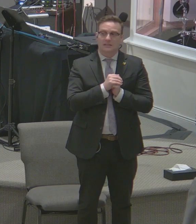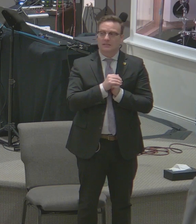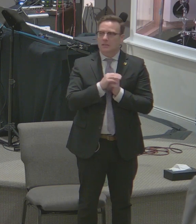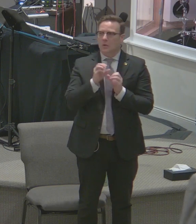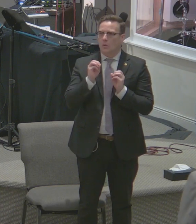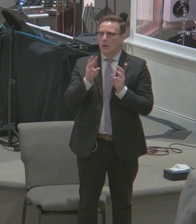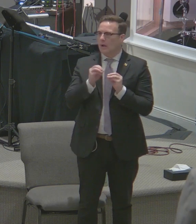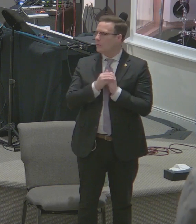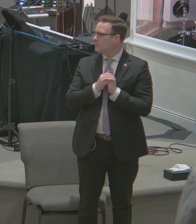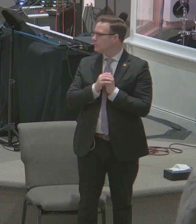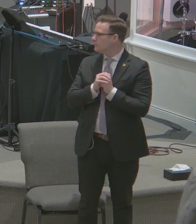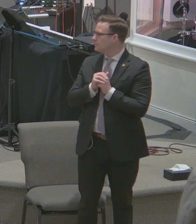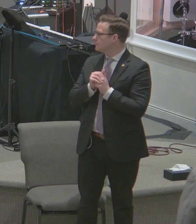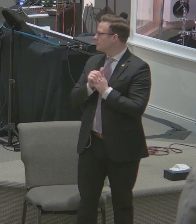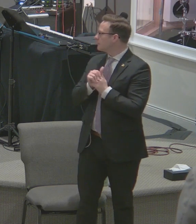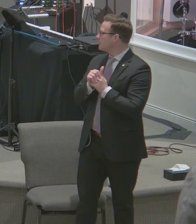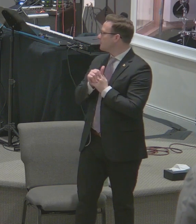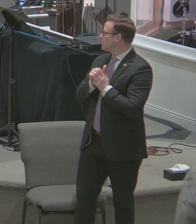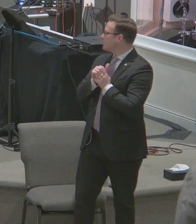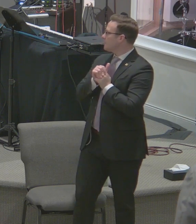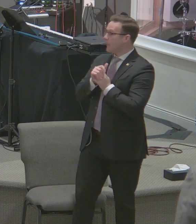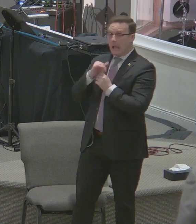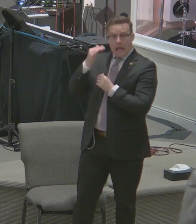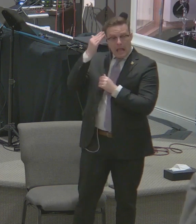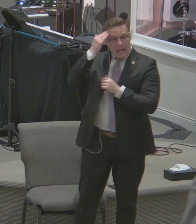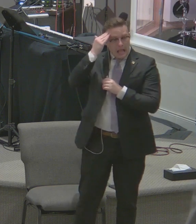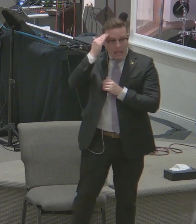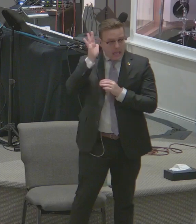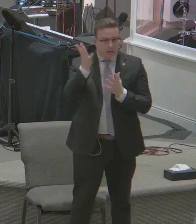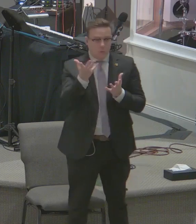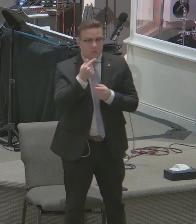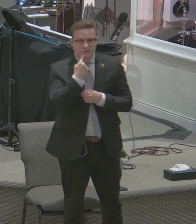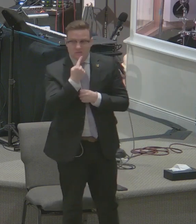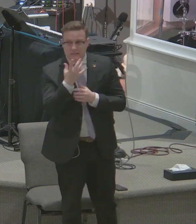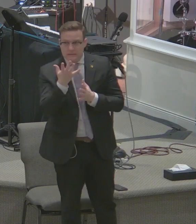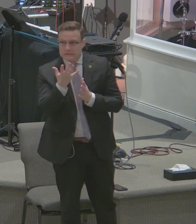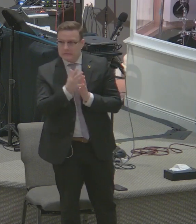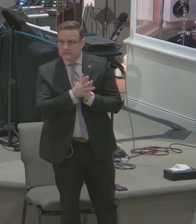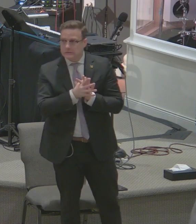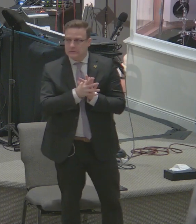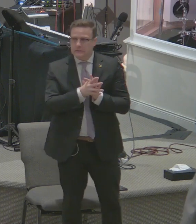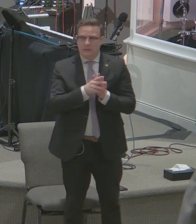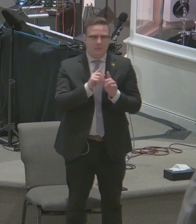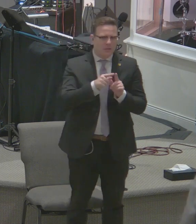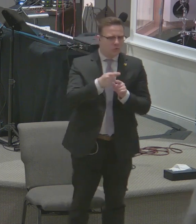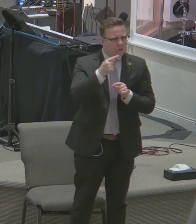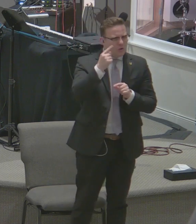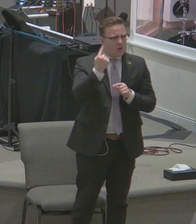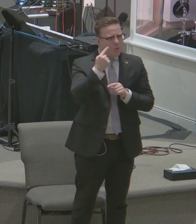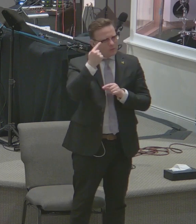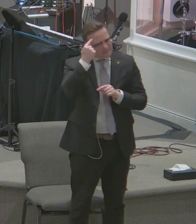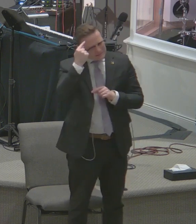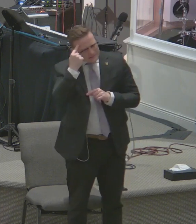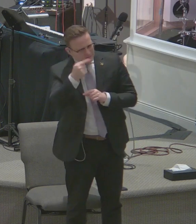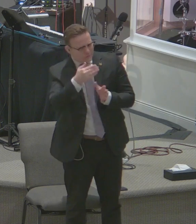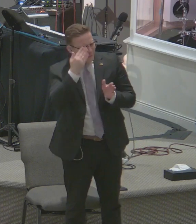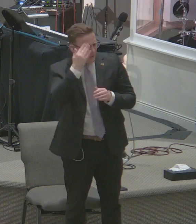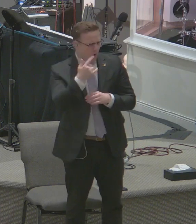wow. Yeah, I don't know what to say, but you always think you got something to say,